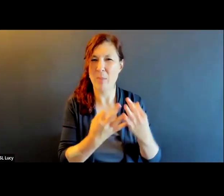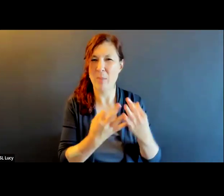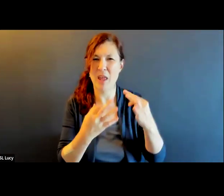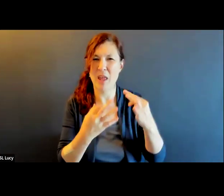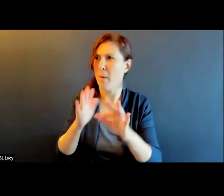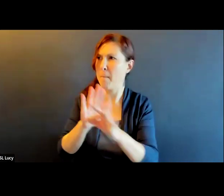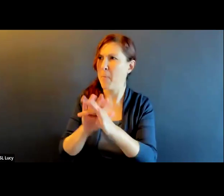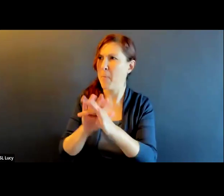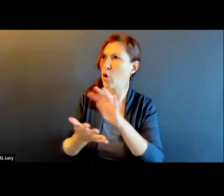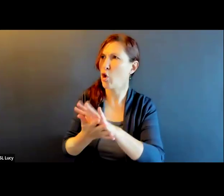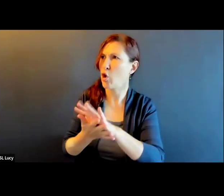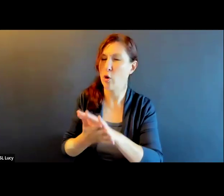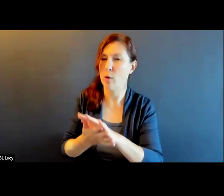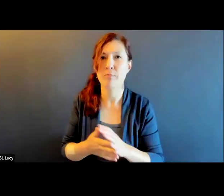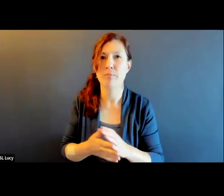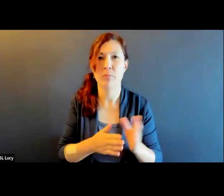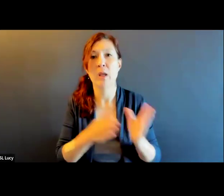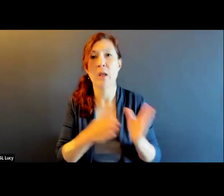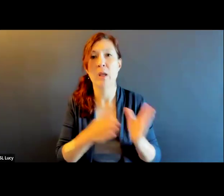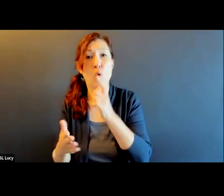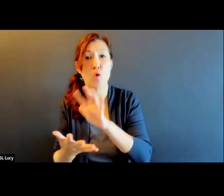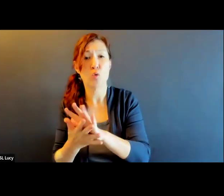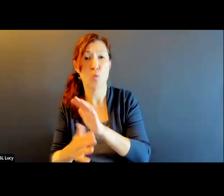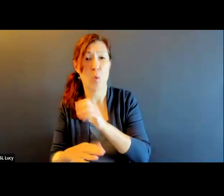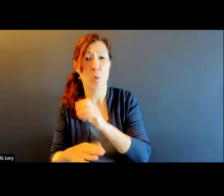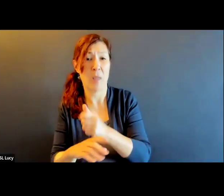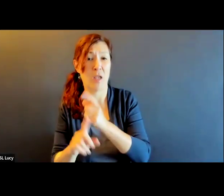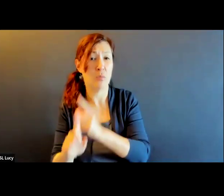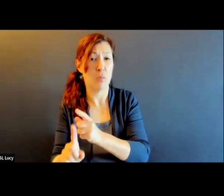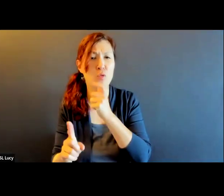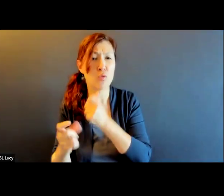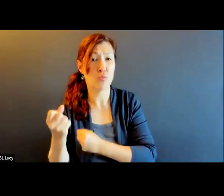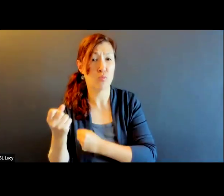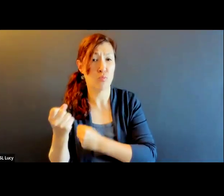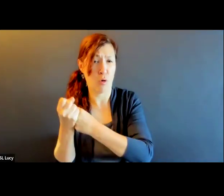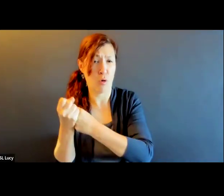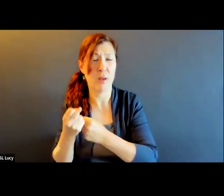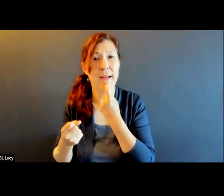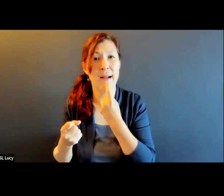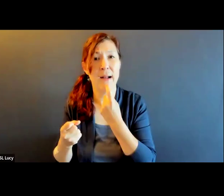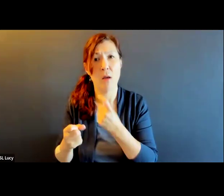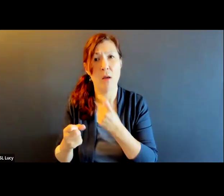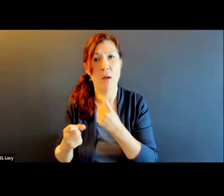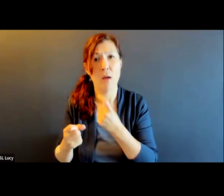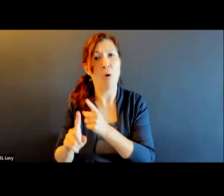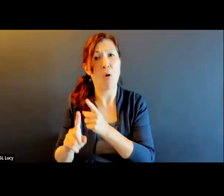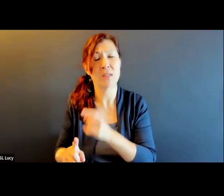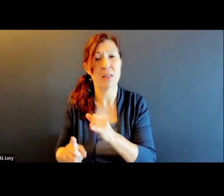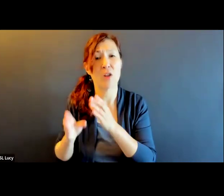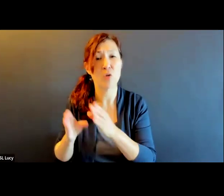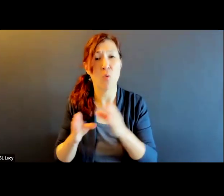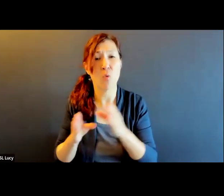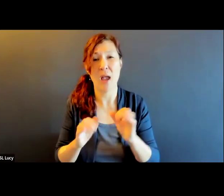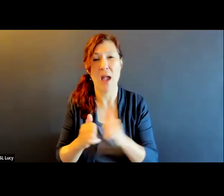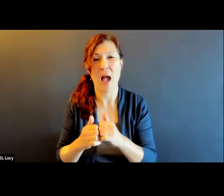Individuals in support of keeping the school-based points shared some of the following. They felt that the points are a tool that accounts for